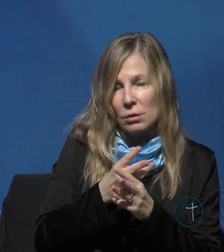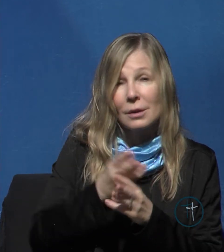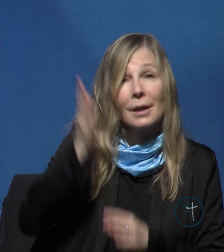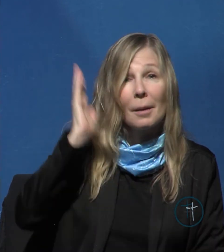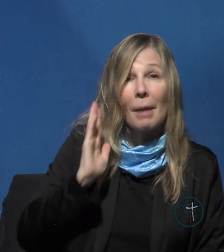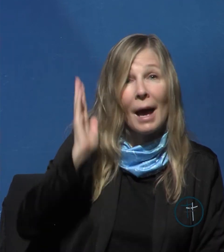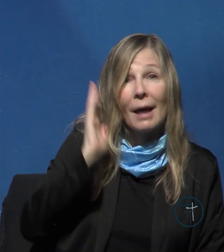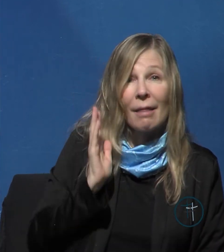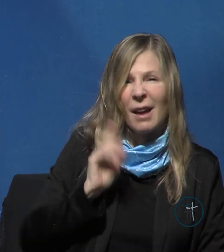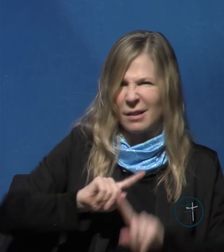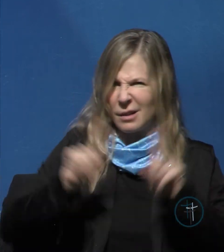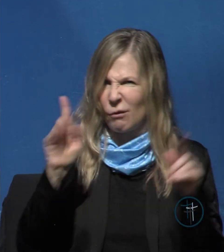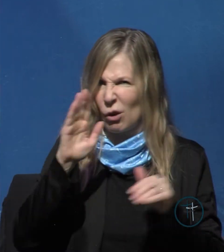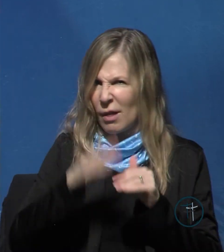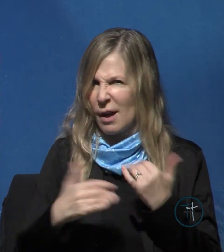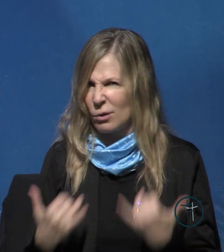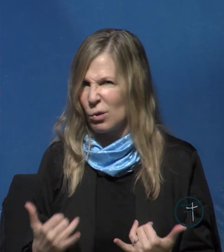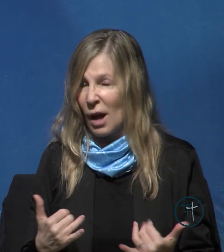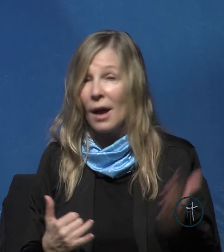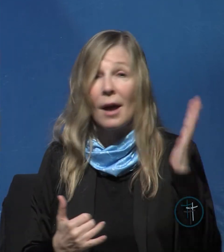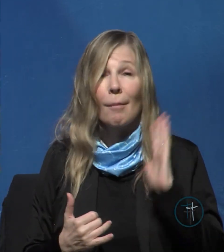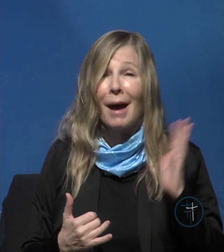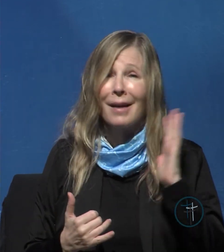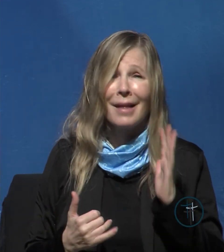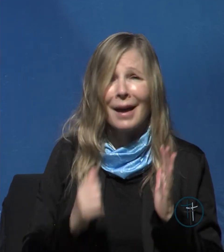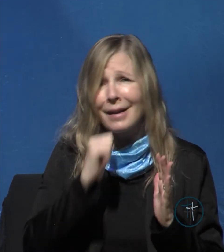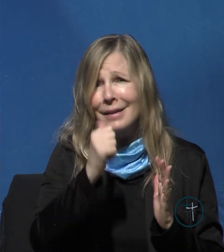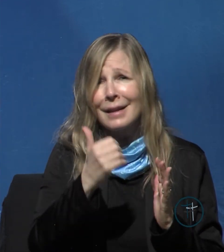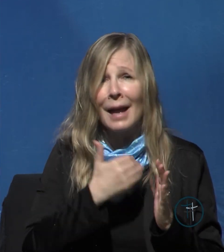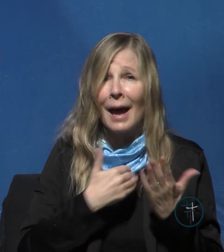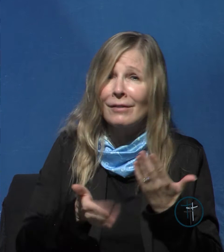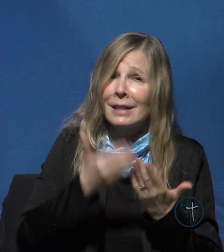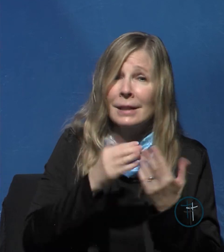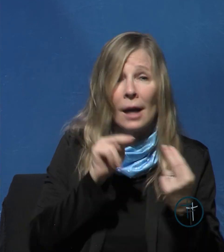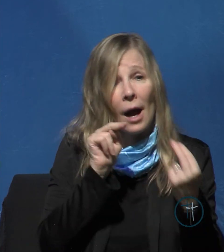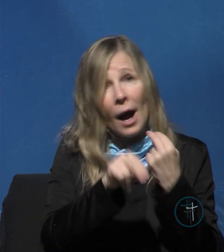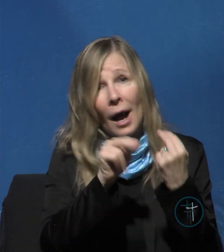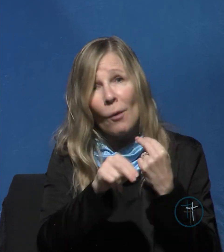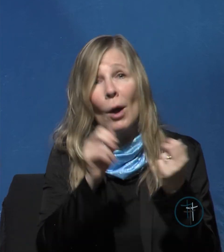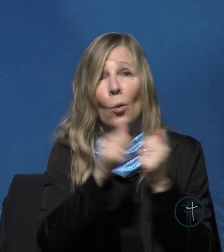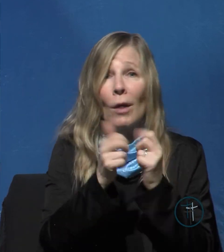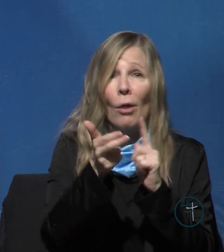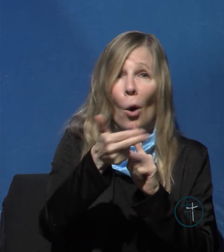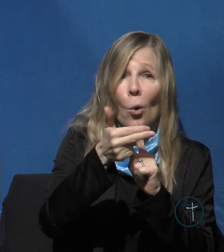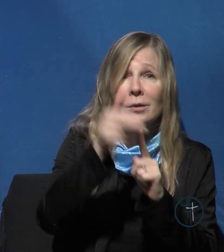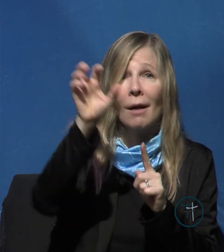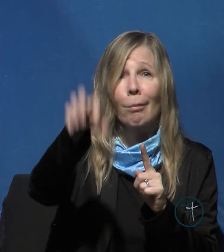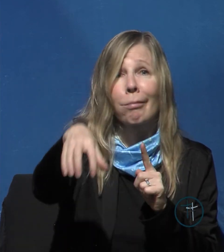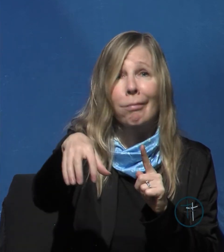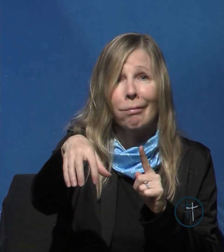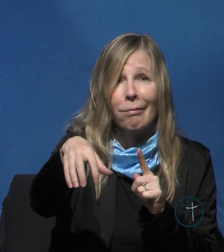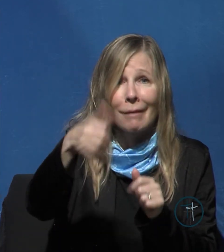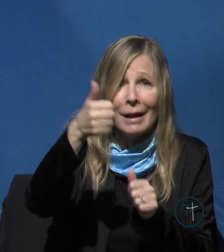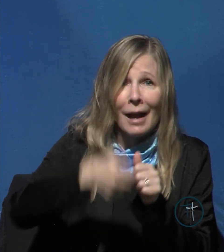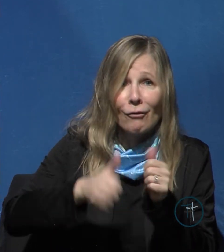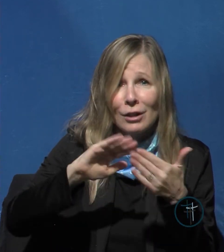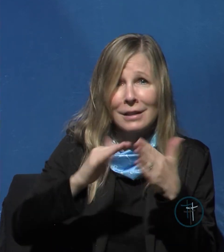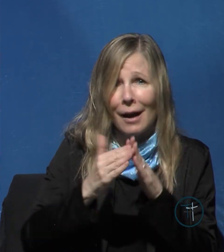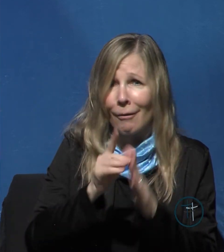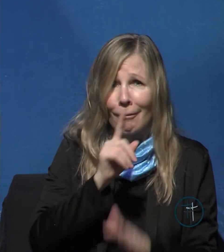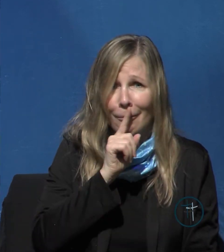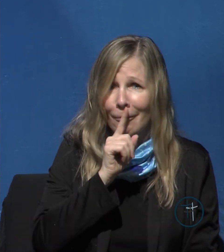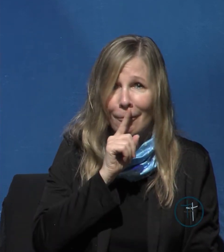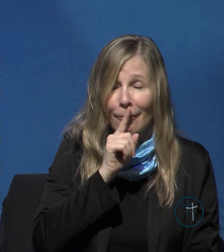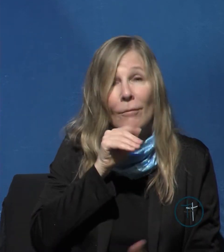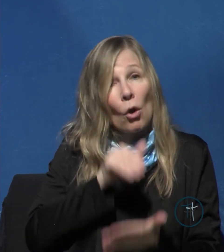time, unlike today, there weren't necessarily interstate highways with a hotel or motel in every town. So